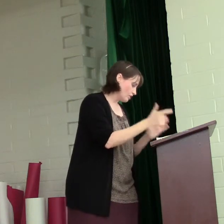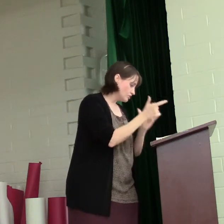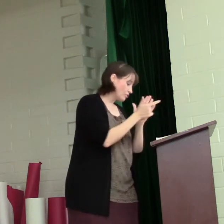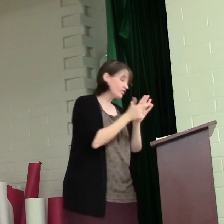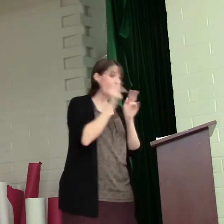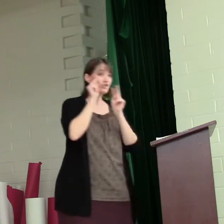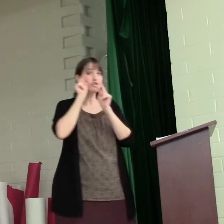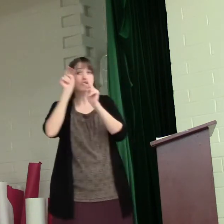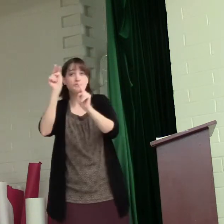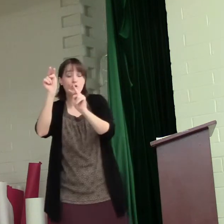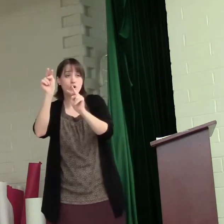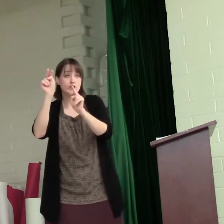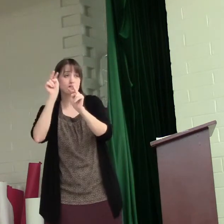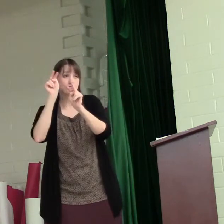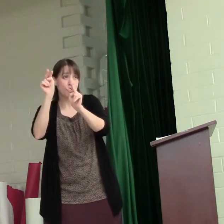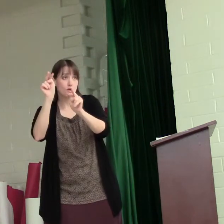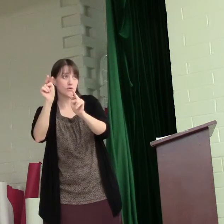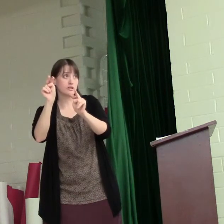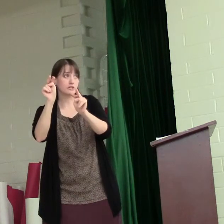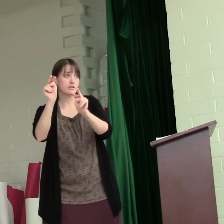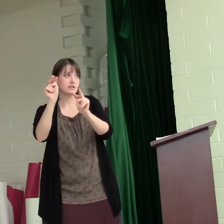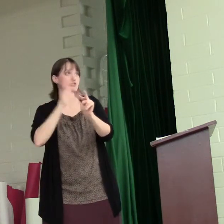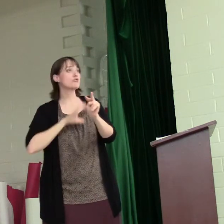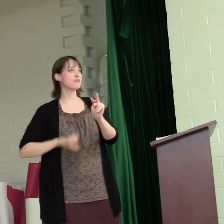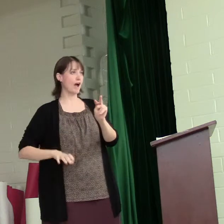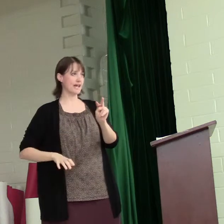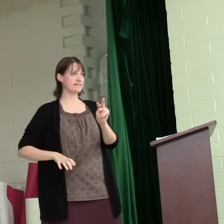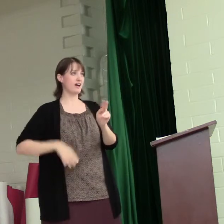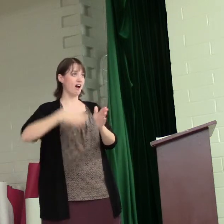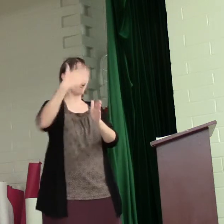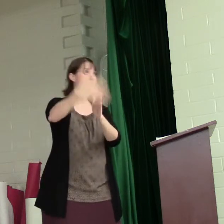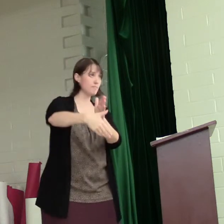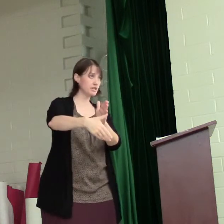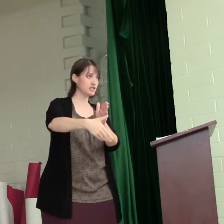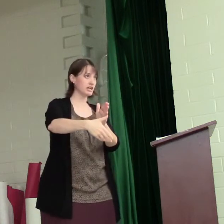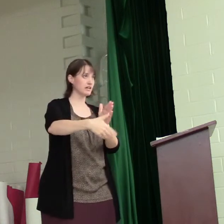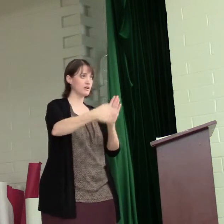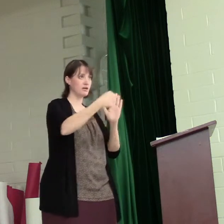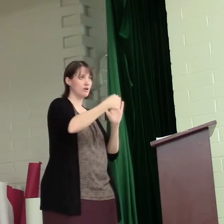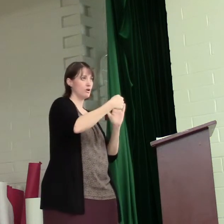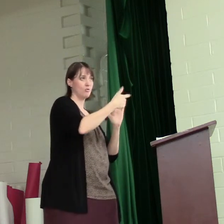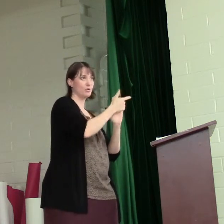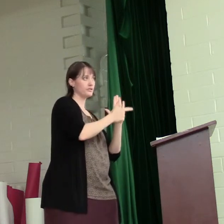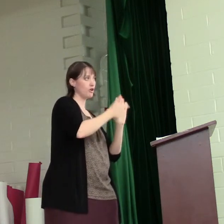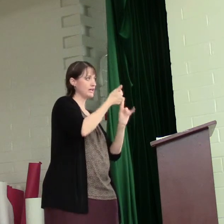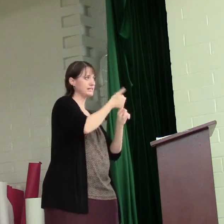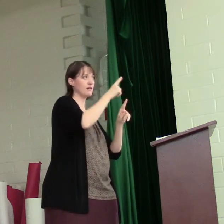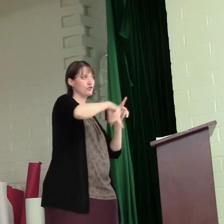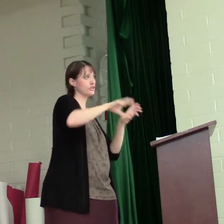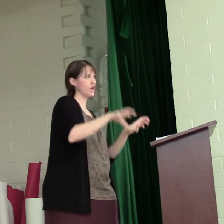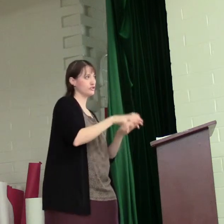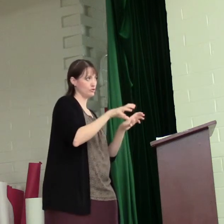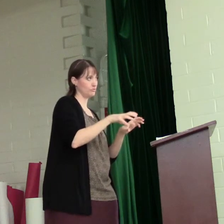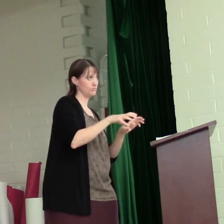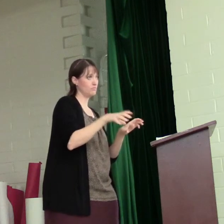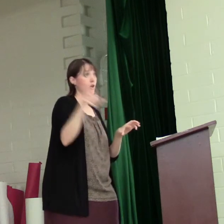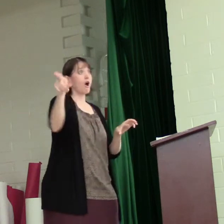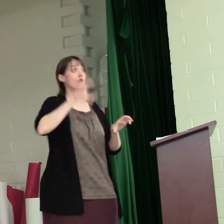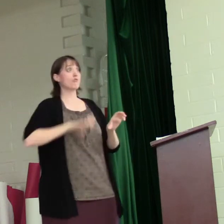So the law looks forward to Christ accomplishing what the law itself could not do.